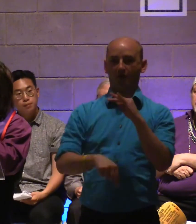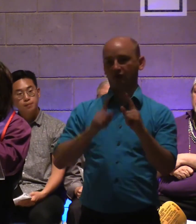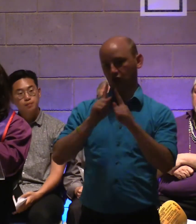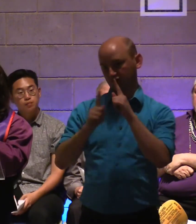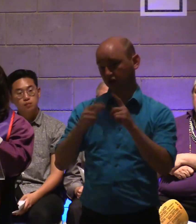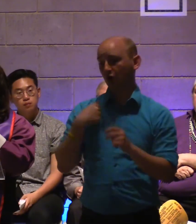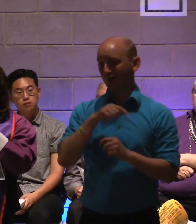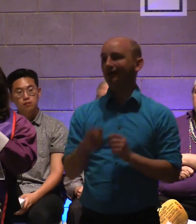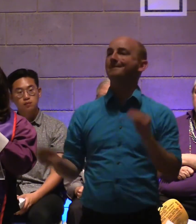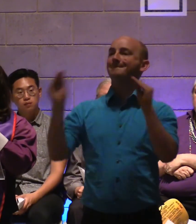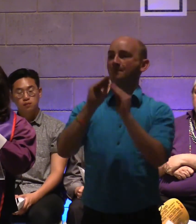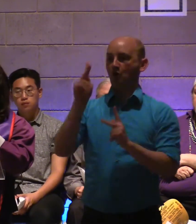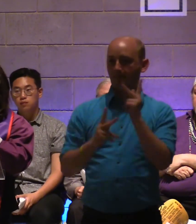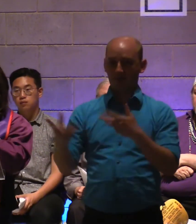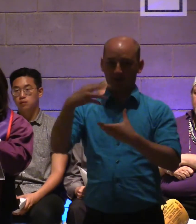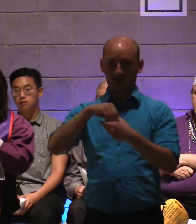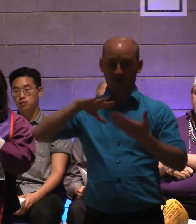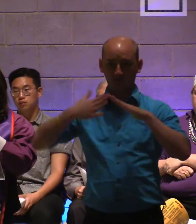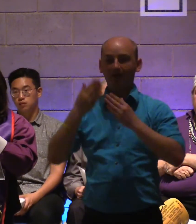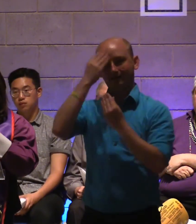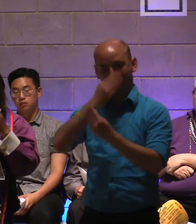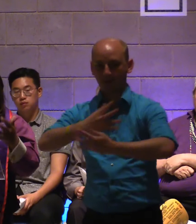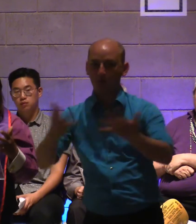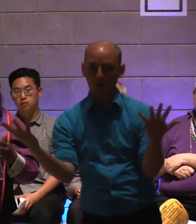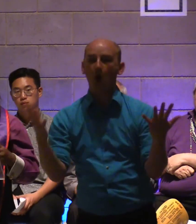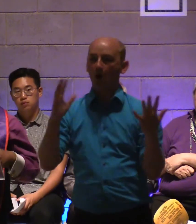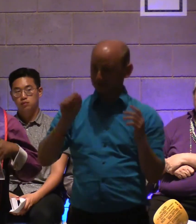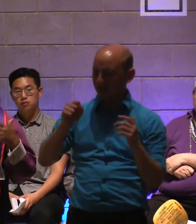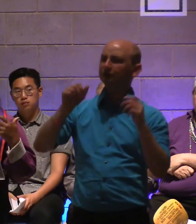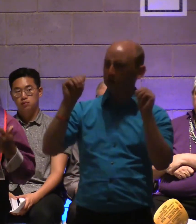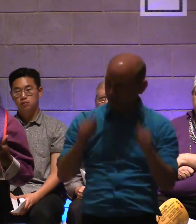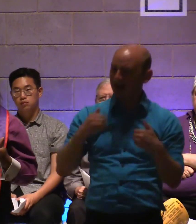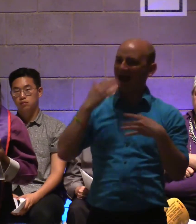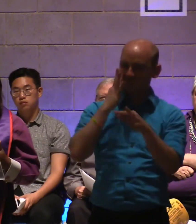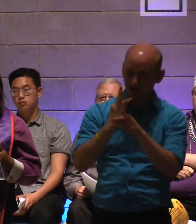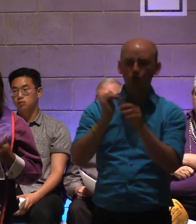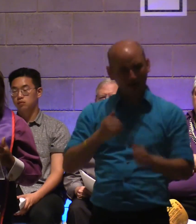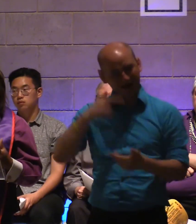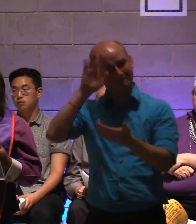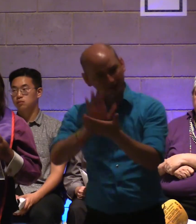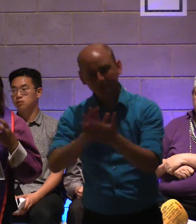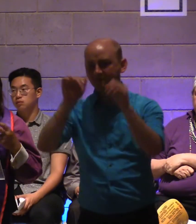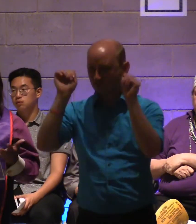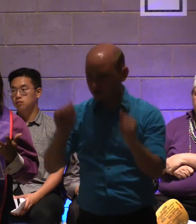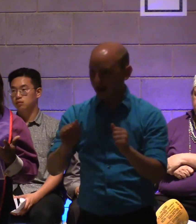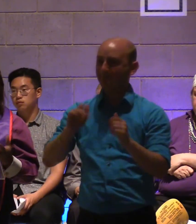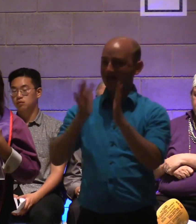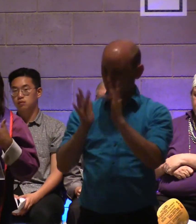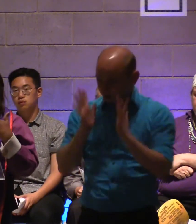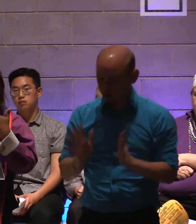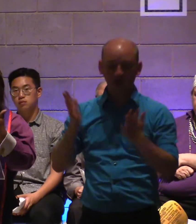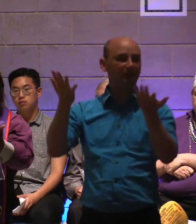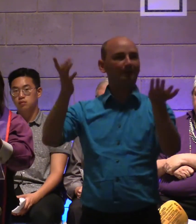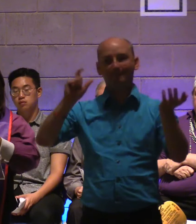in our community letting folks know that it is okay to have a faith. It is okay to have belief. It is okay to be a Christian, to